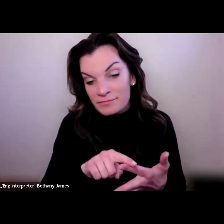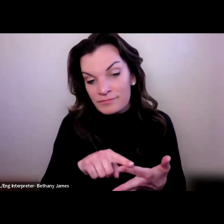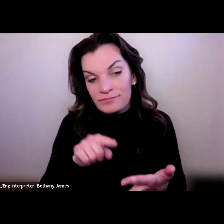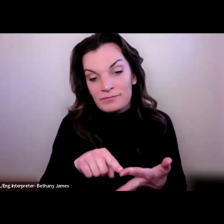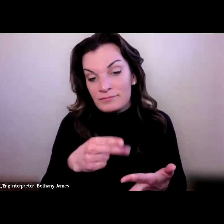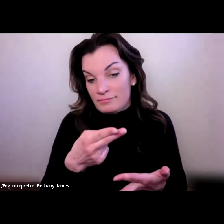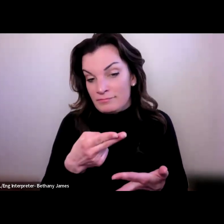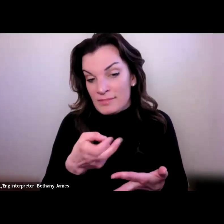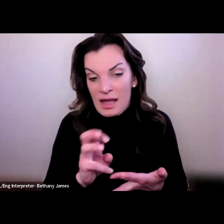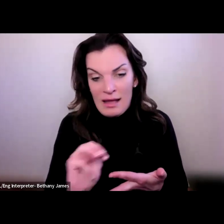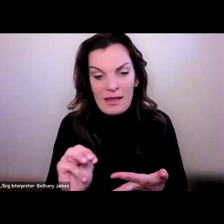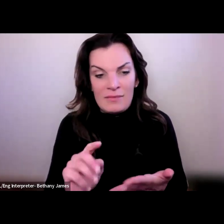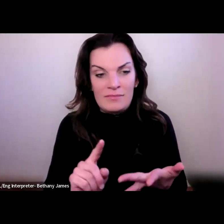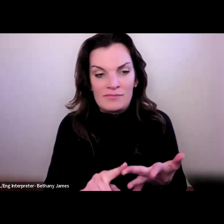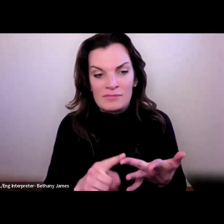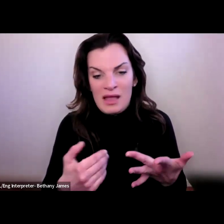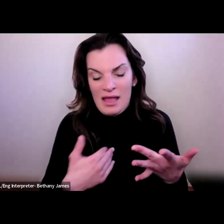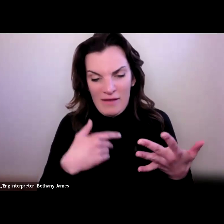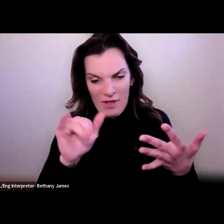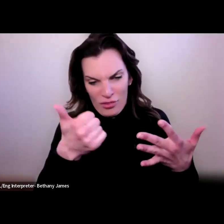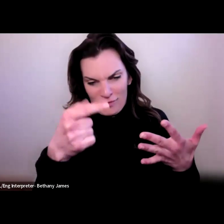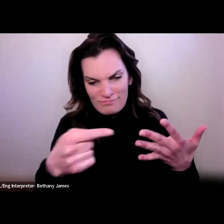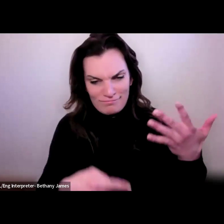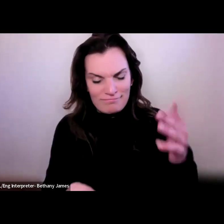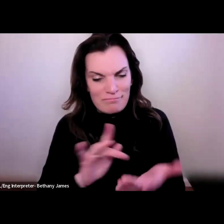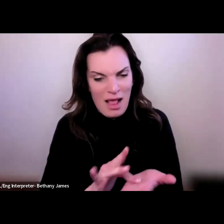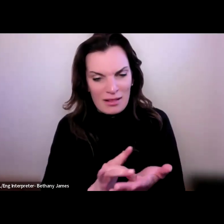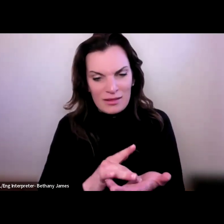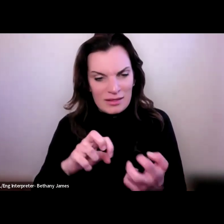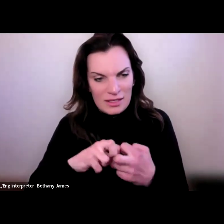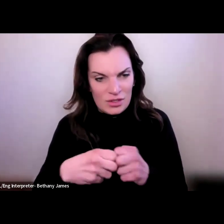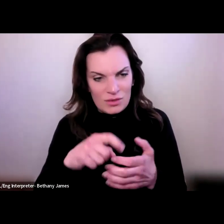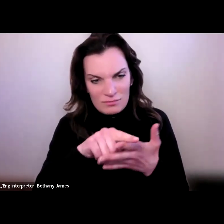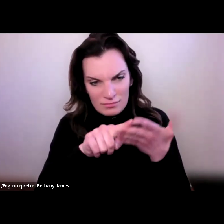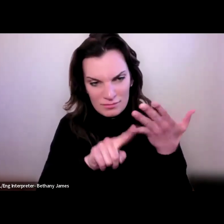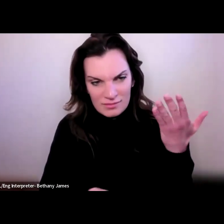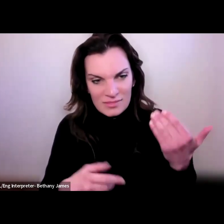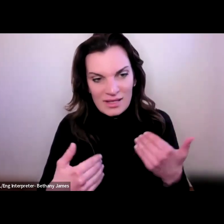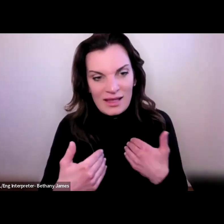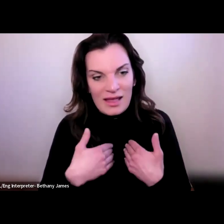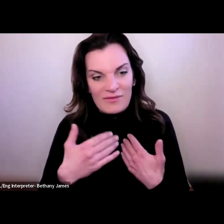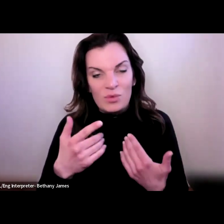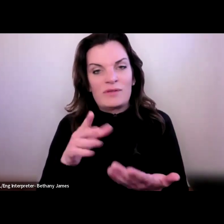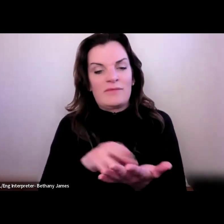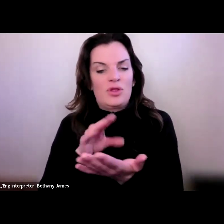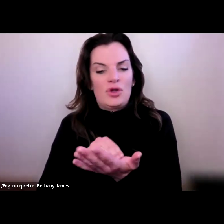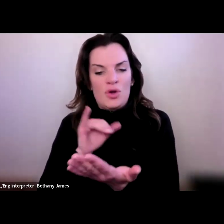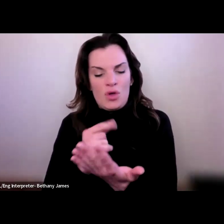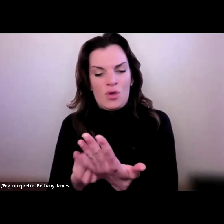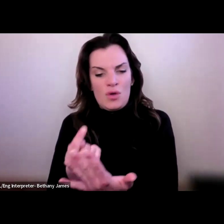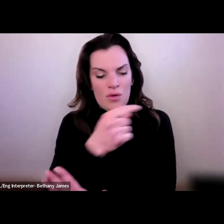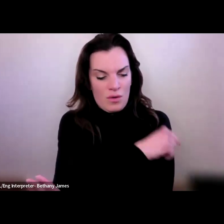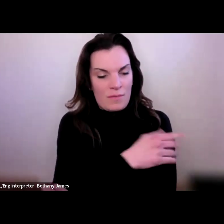PEM. I have dysautonomia now. Through inductive backwards reasoning, we've learned that pretty much